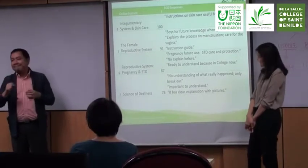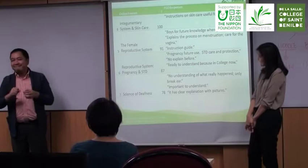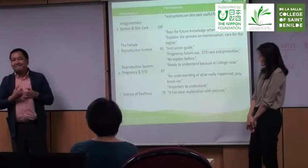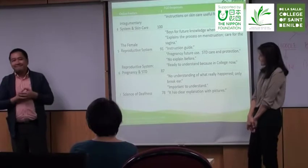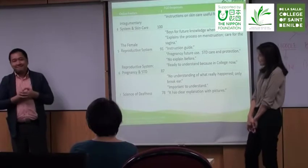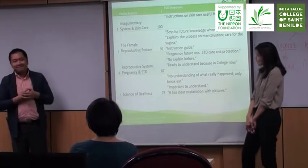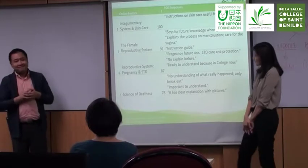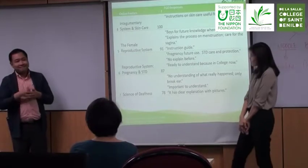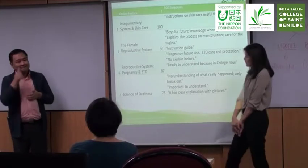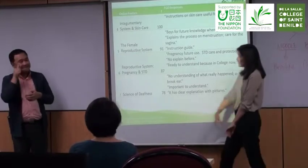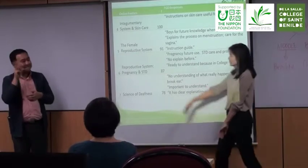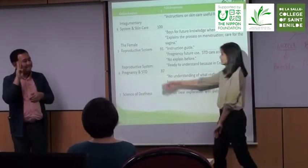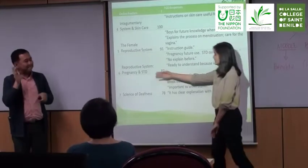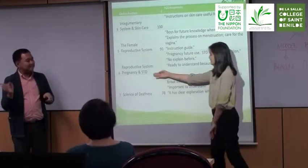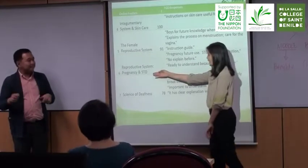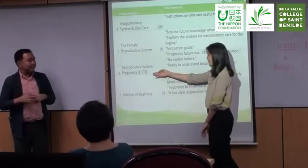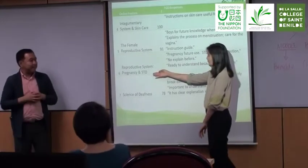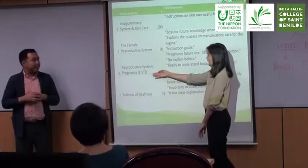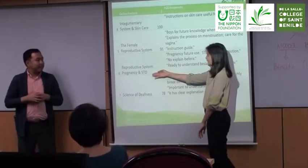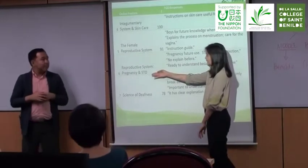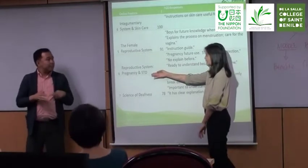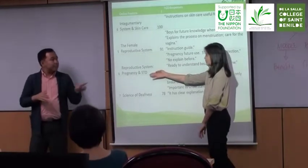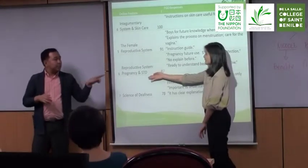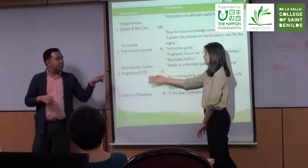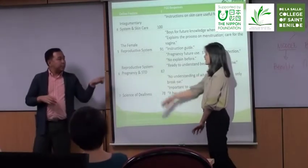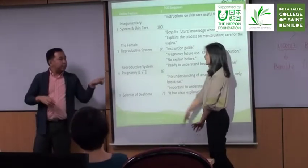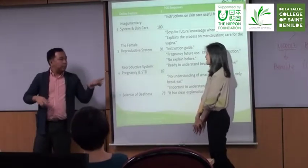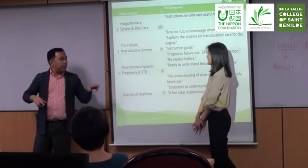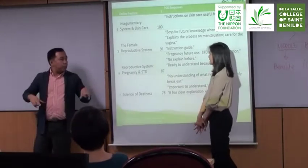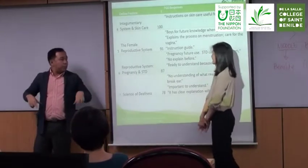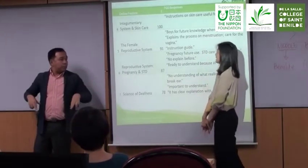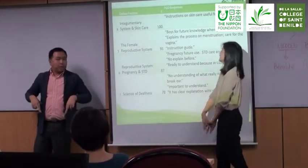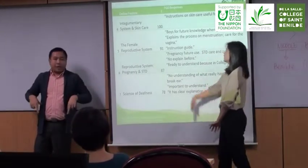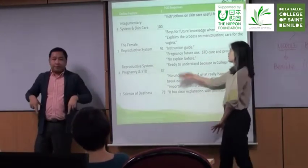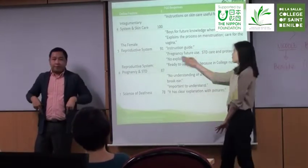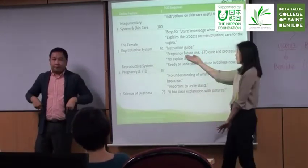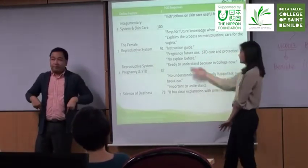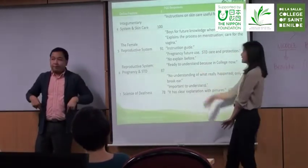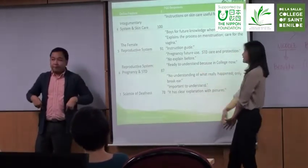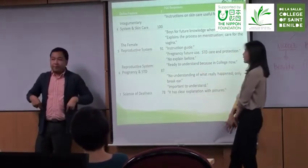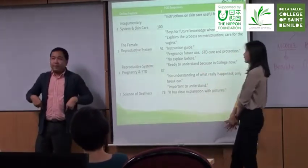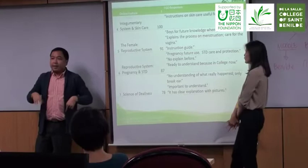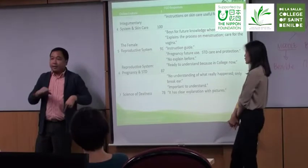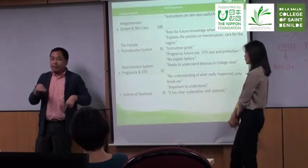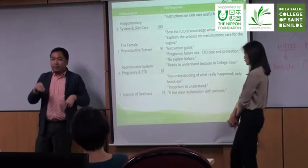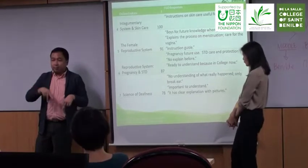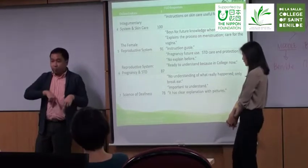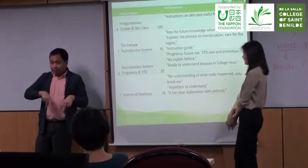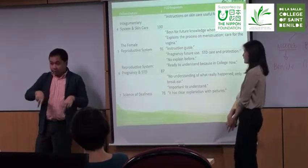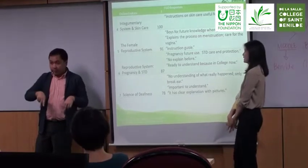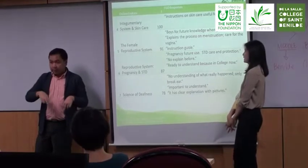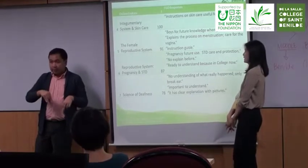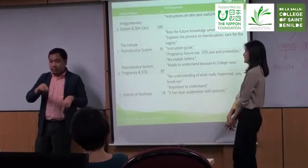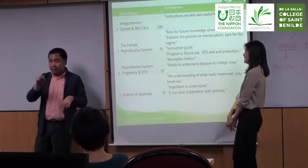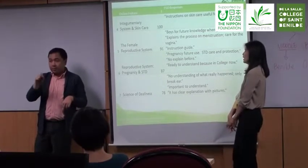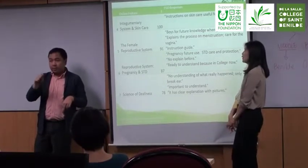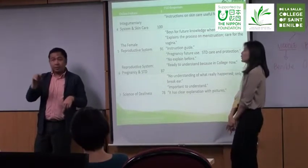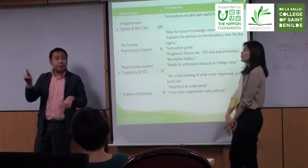And then, for reproductive system and pregnancy and STD. Pregnancy daw future